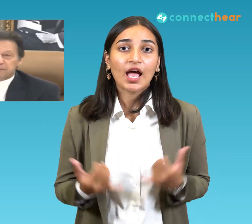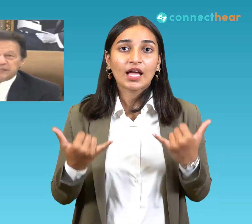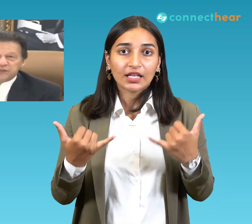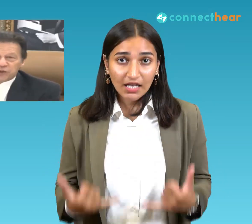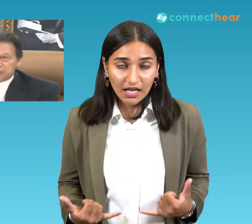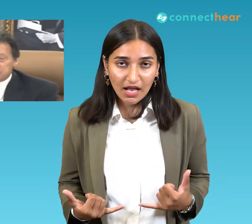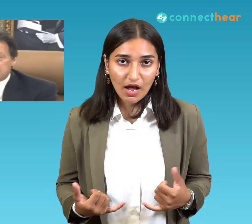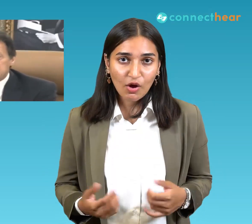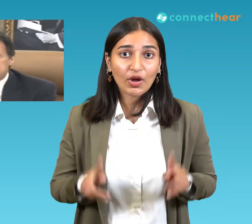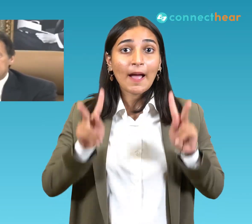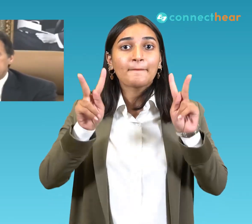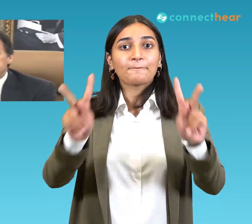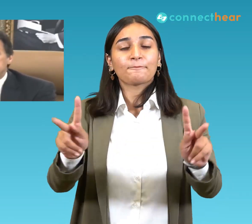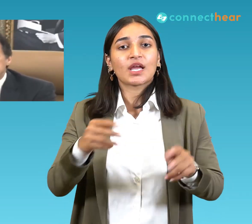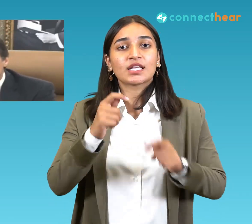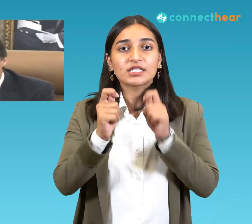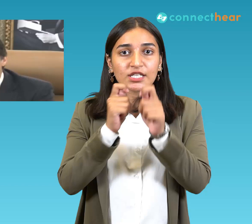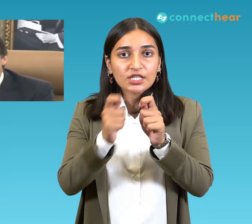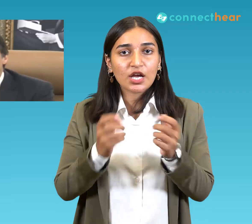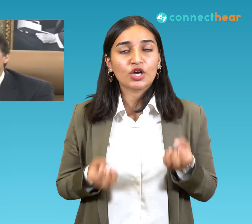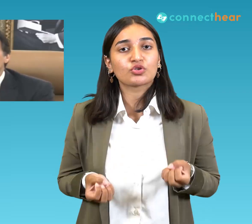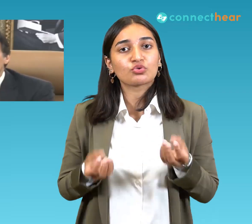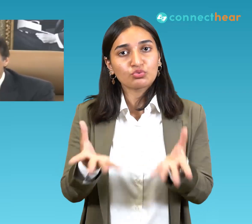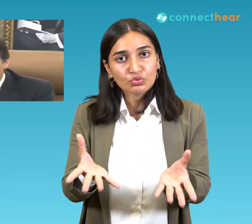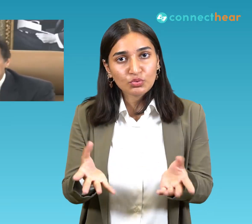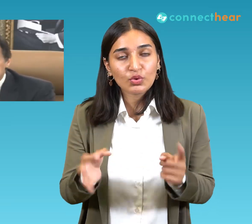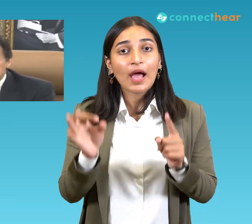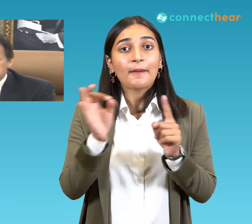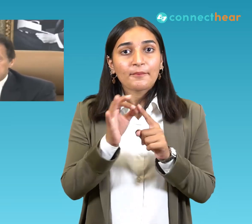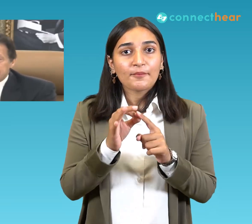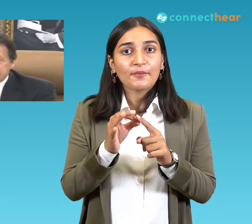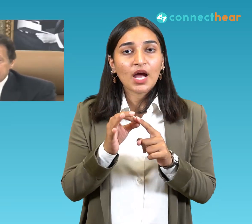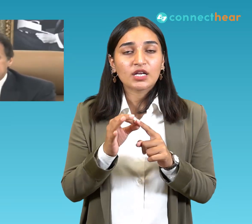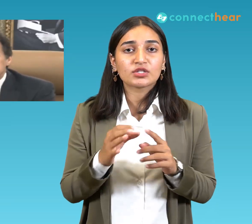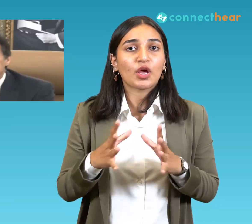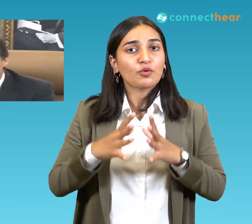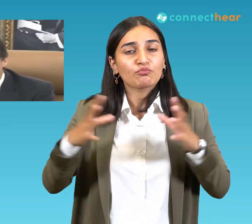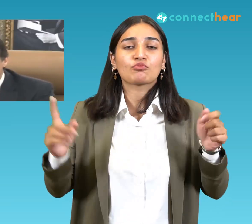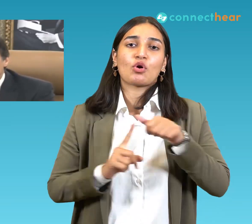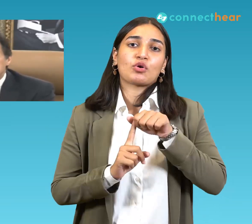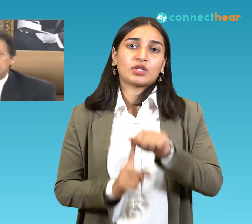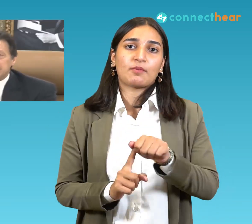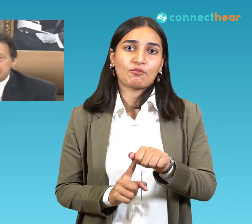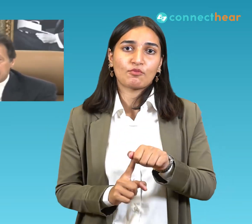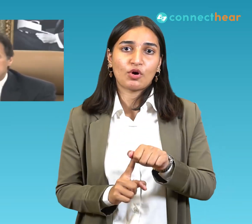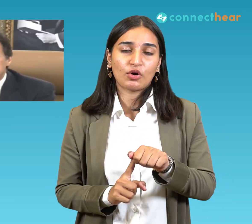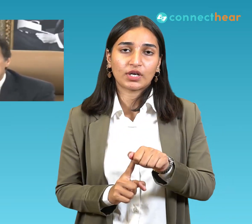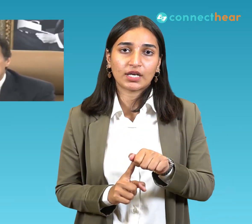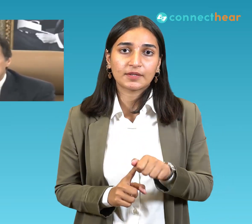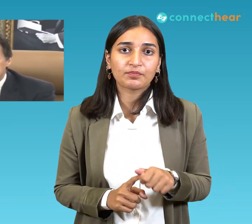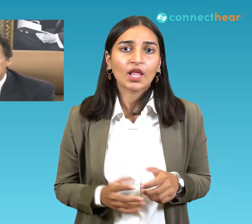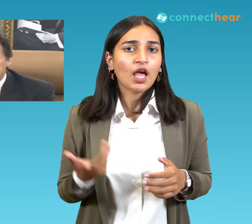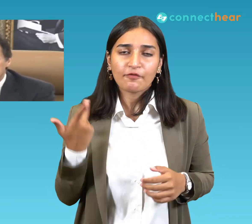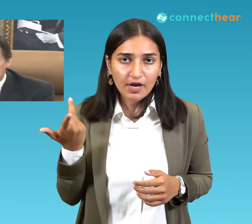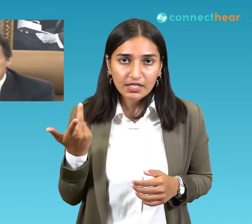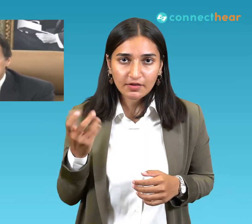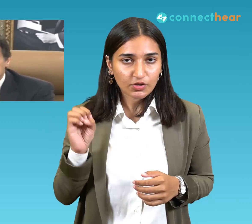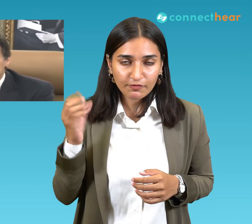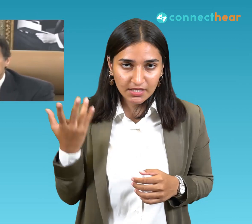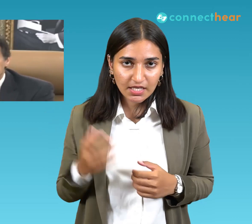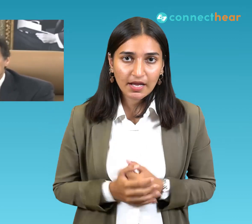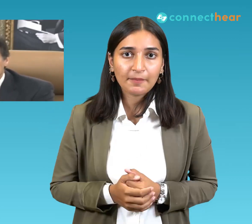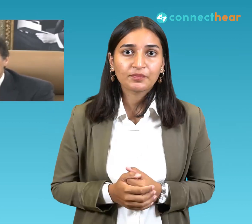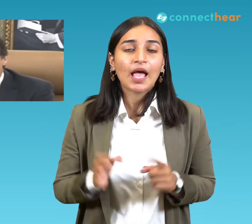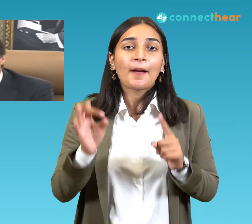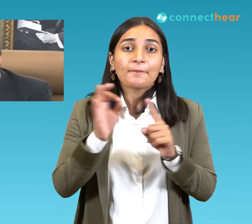the peace talks started, and Pakistan played a huge part in getting the Americans and the Taliban to sit on a